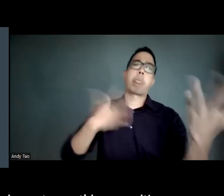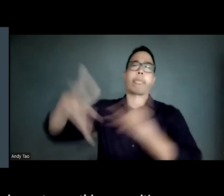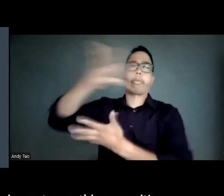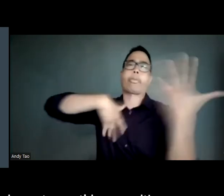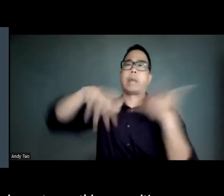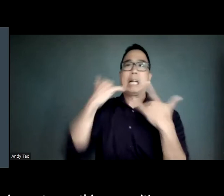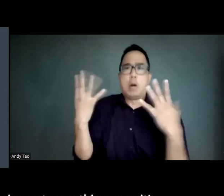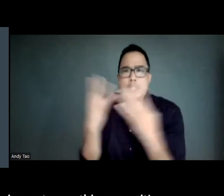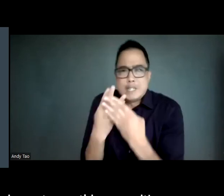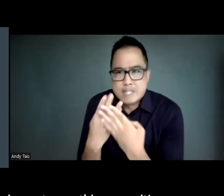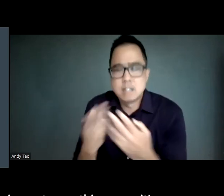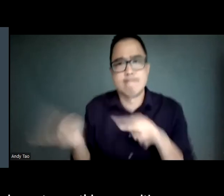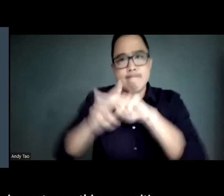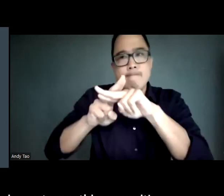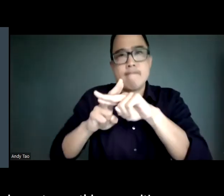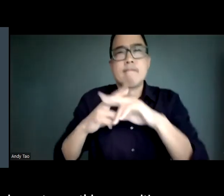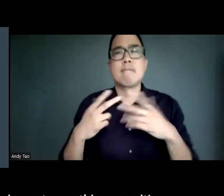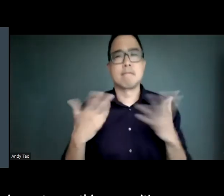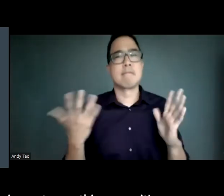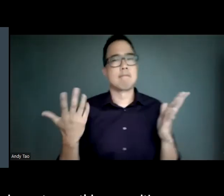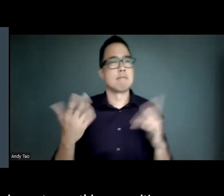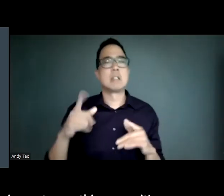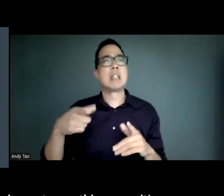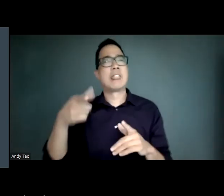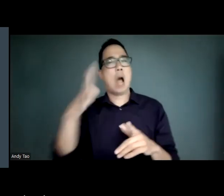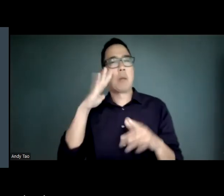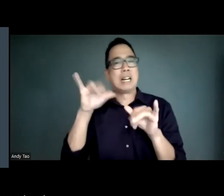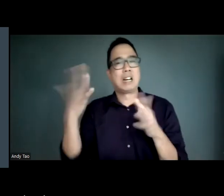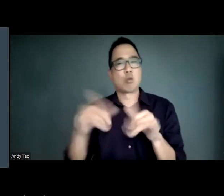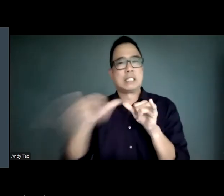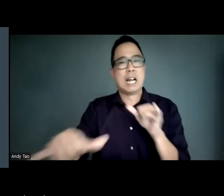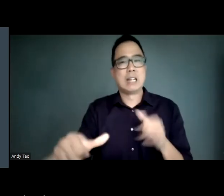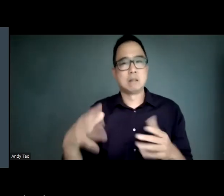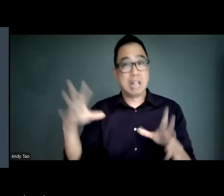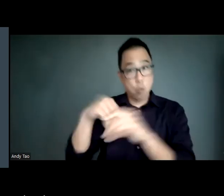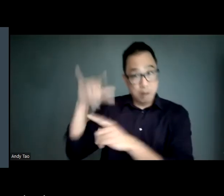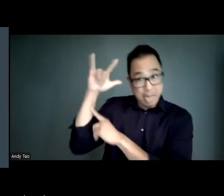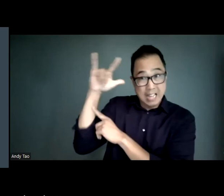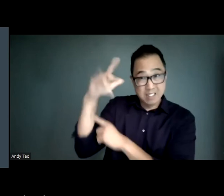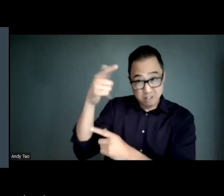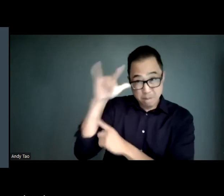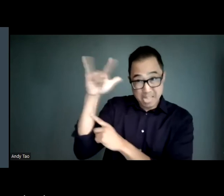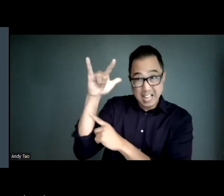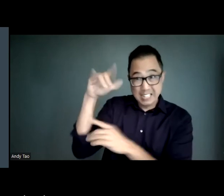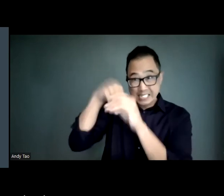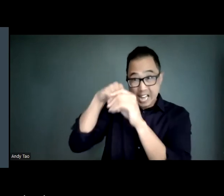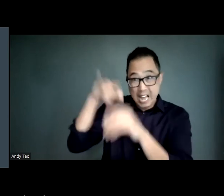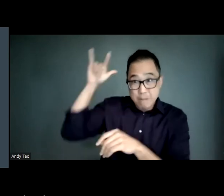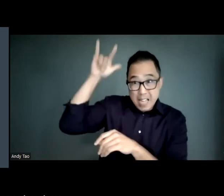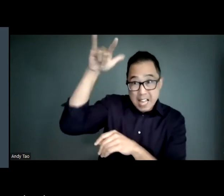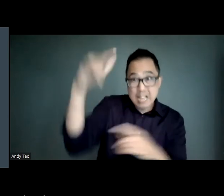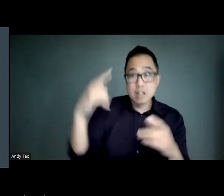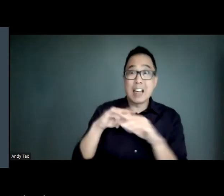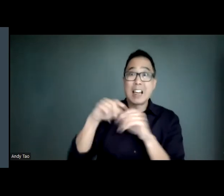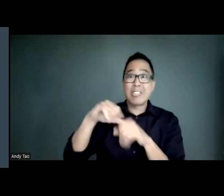to become more secure. They've tightened up any potential ventilation